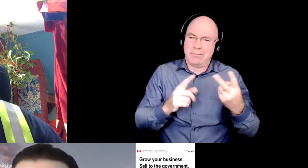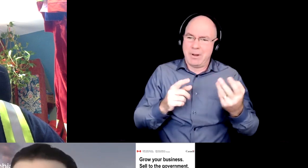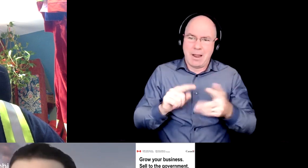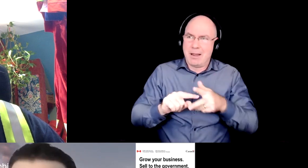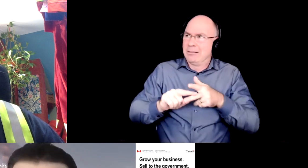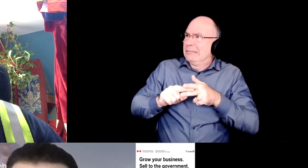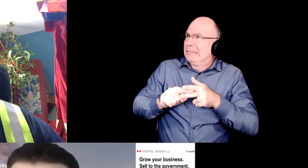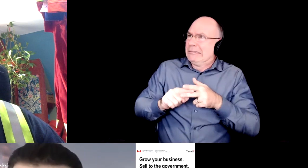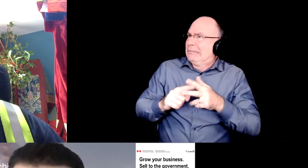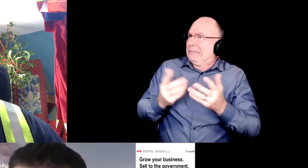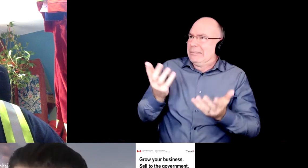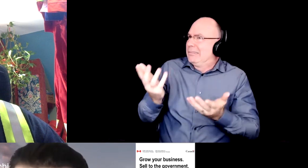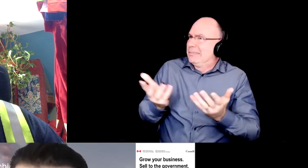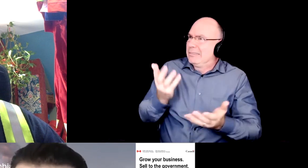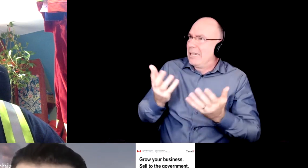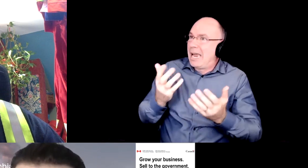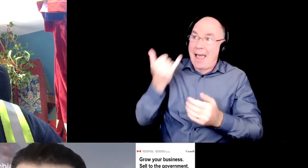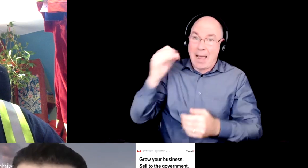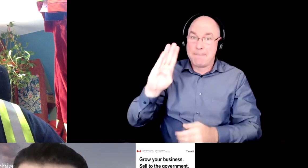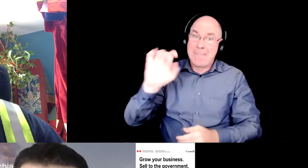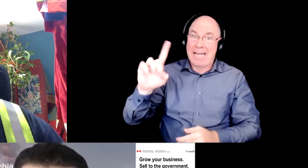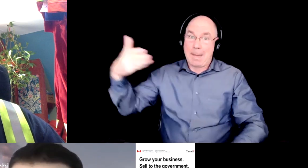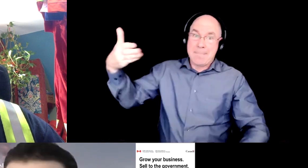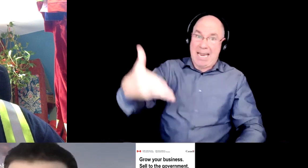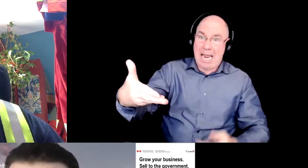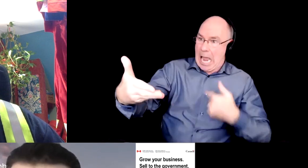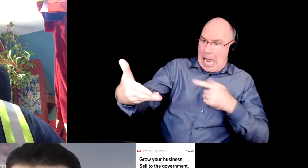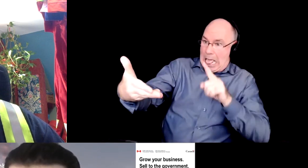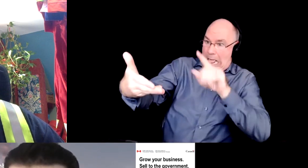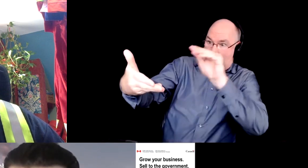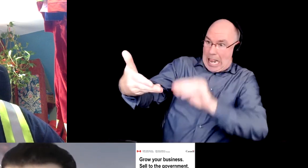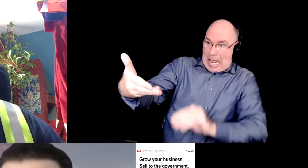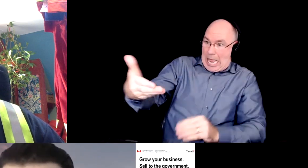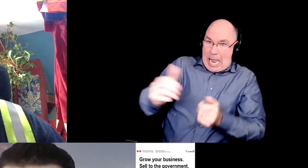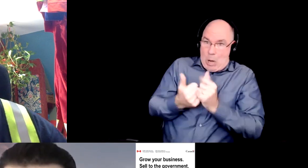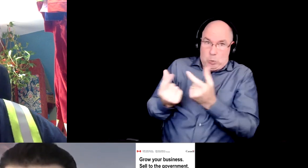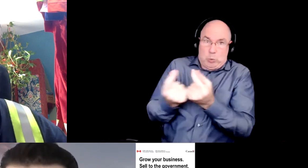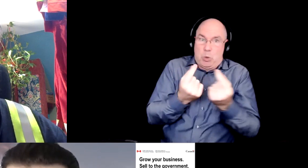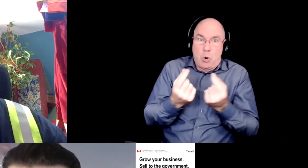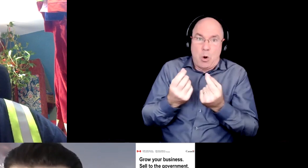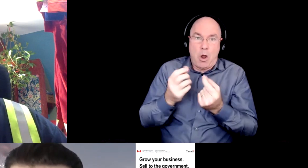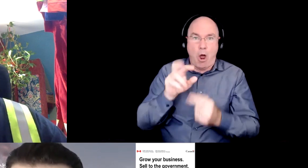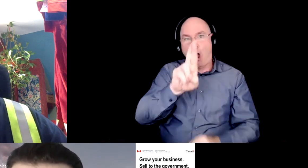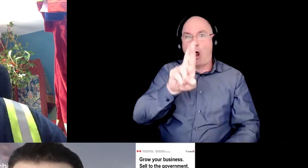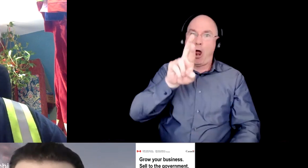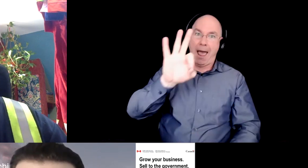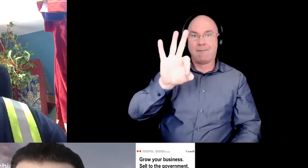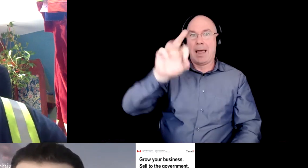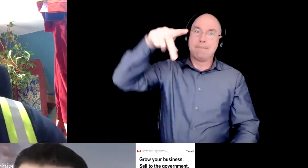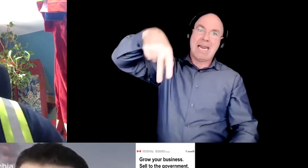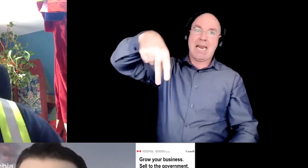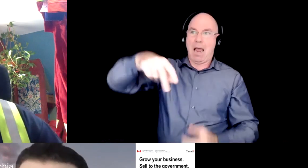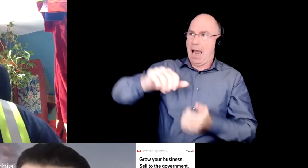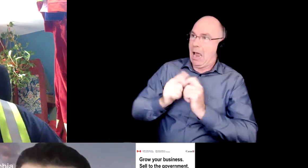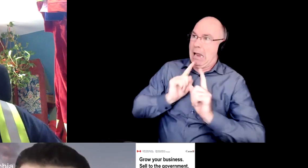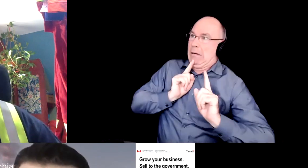begin to respond to a bid and fill out a template and respond to one of these RFPs,